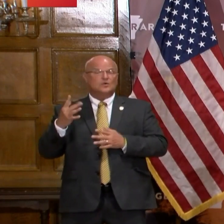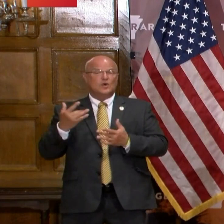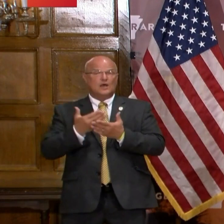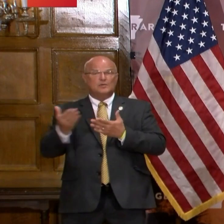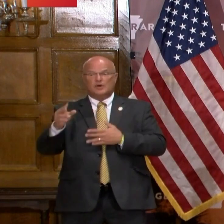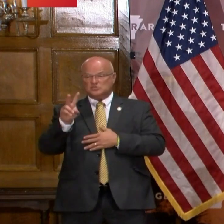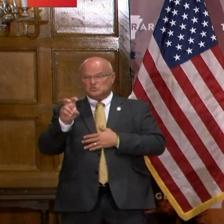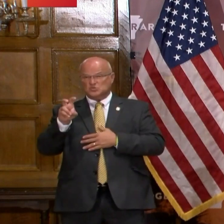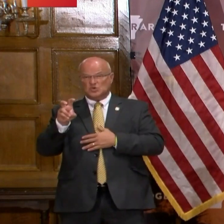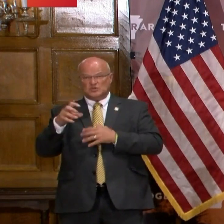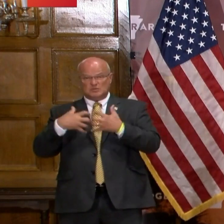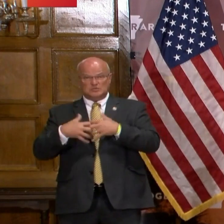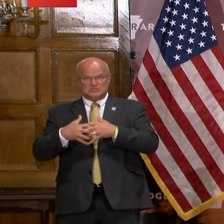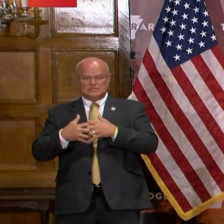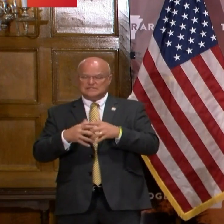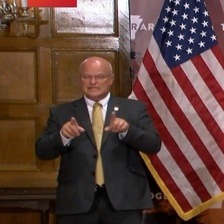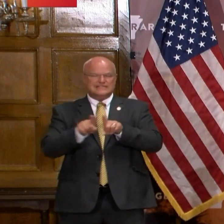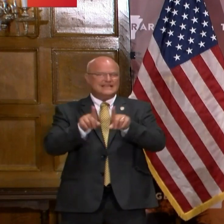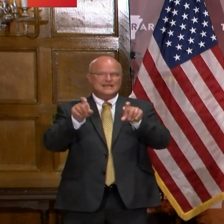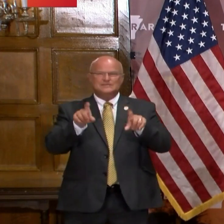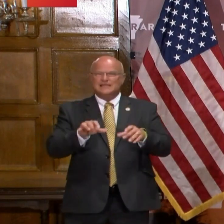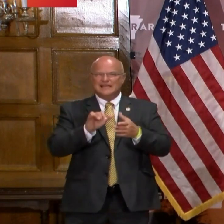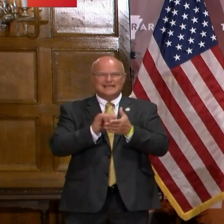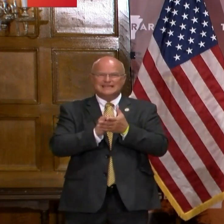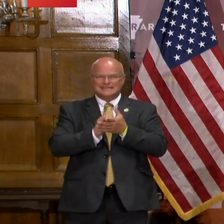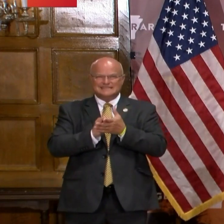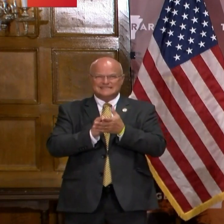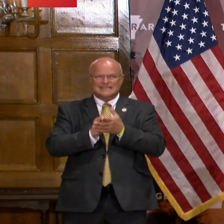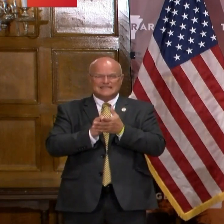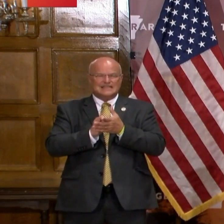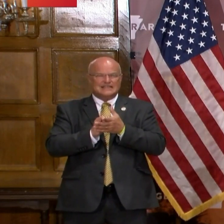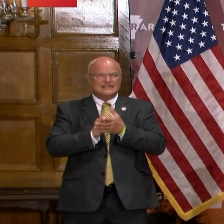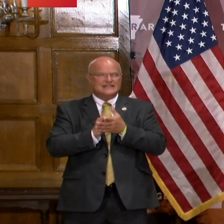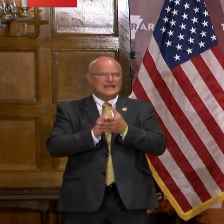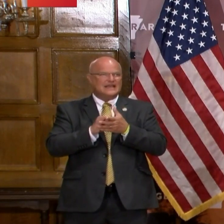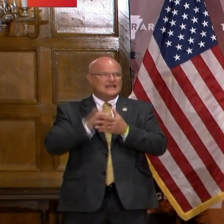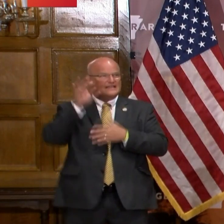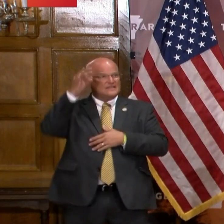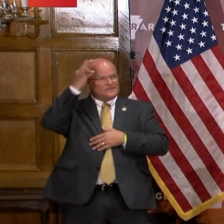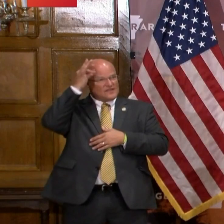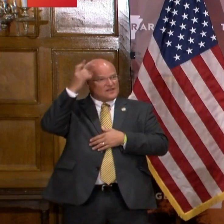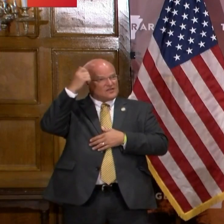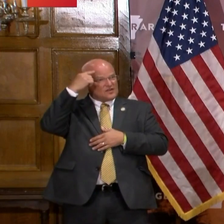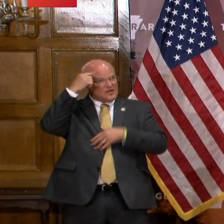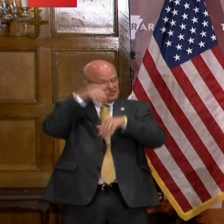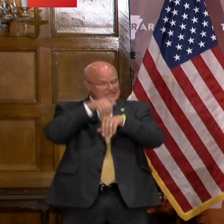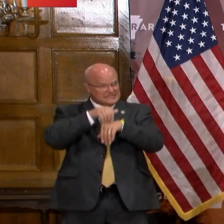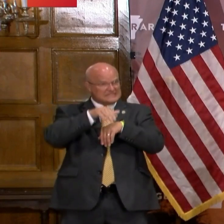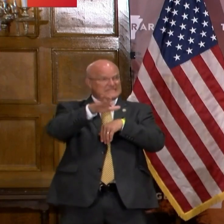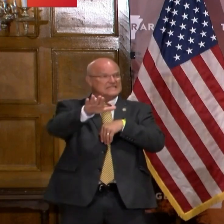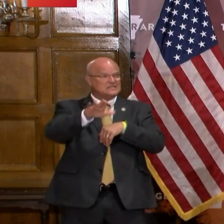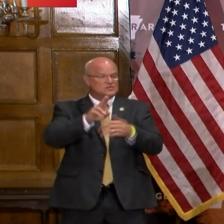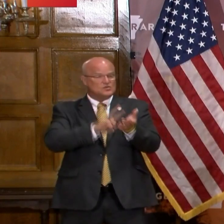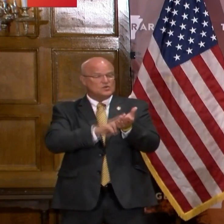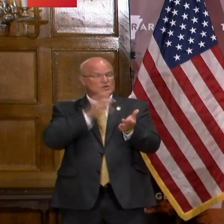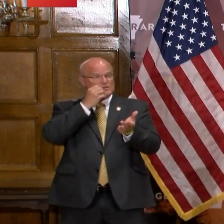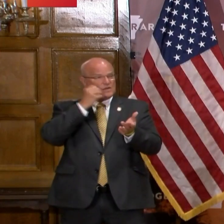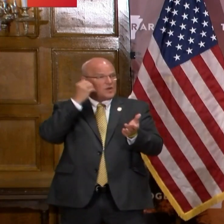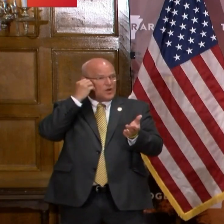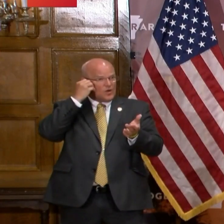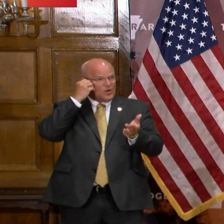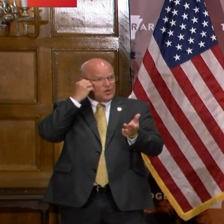bought 200 of them. These are the same tests that the federal government is sending to nursing